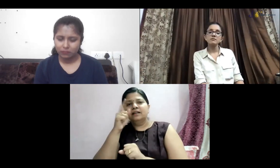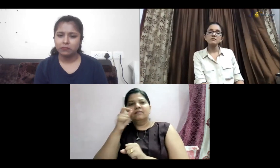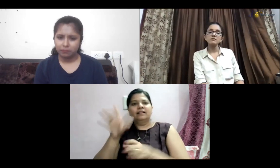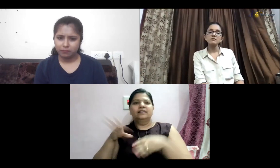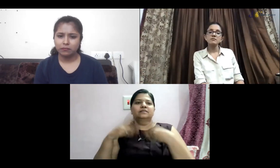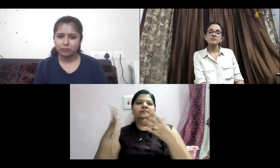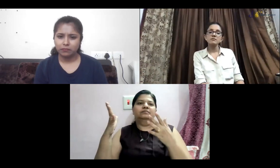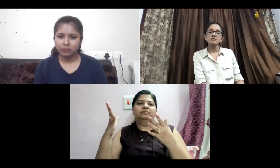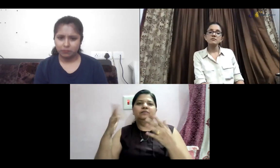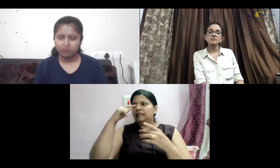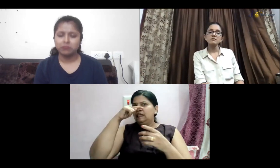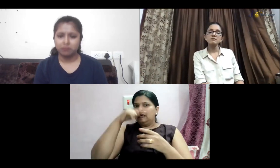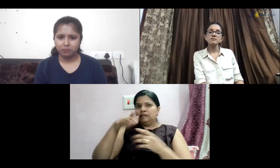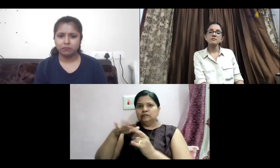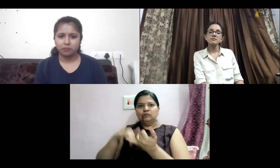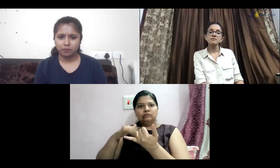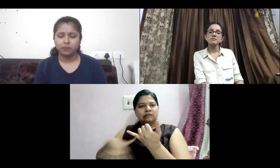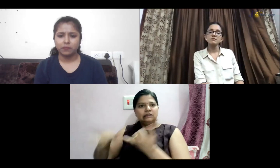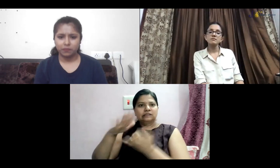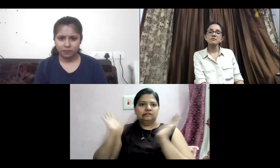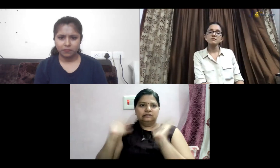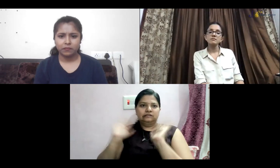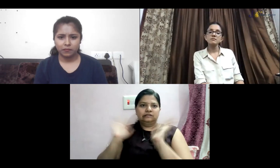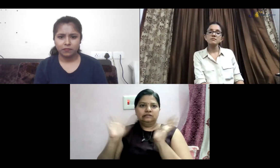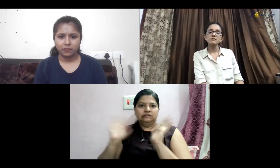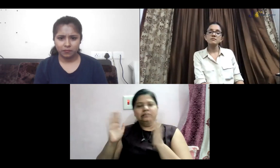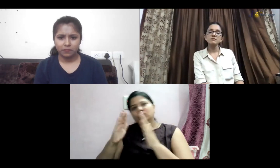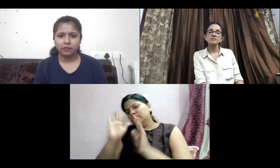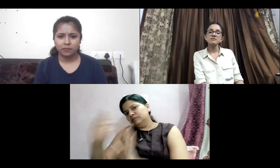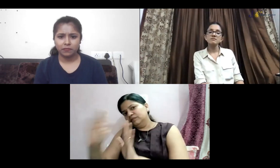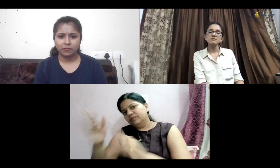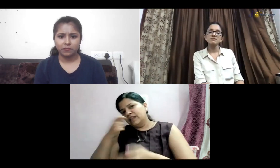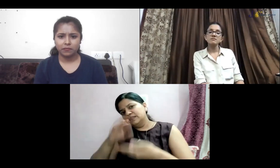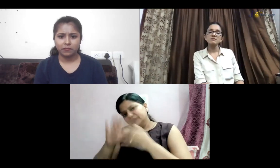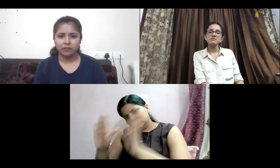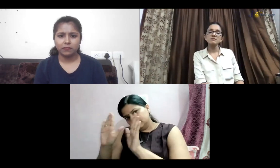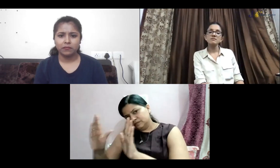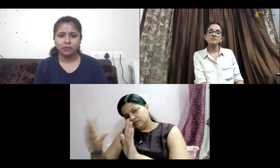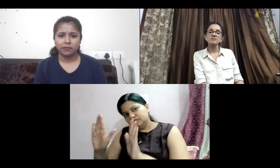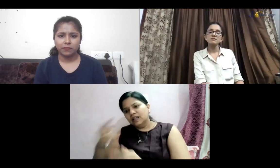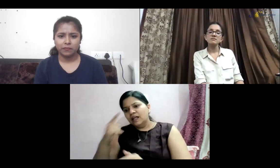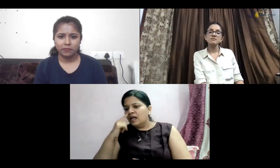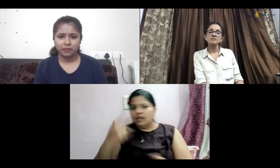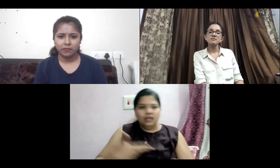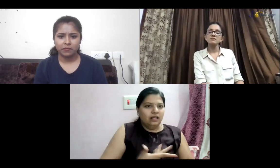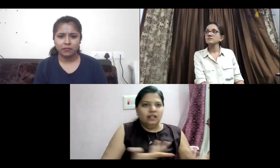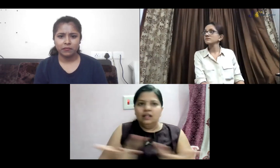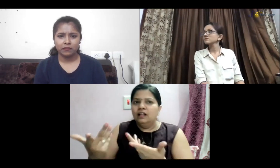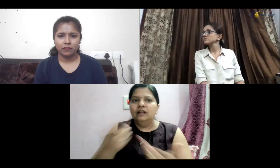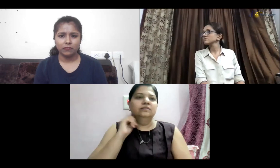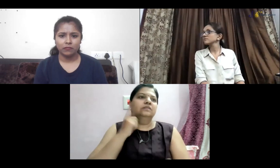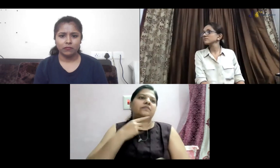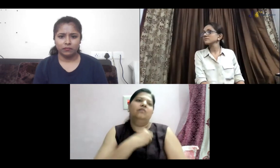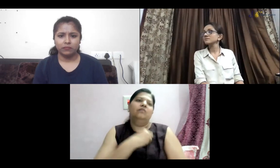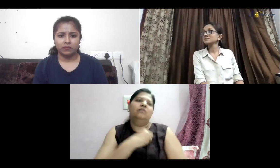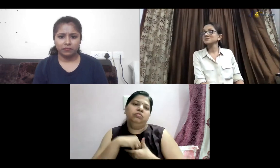to stay with their husband, but how I can help them? Parents don't accept the fact They don't want their daughter to get